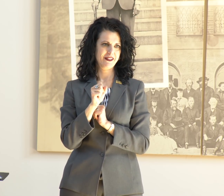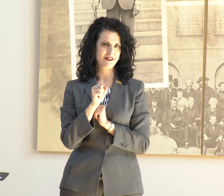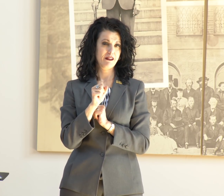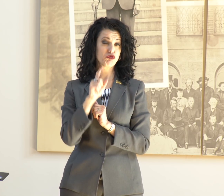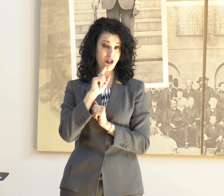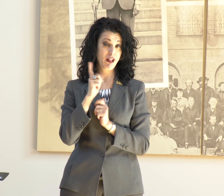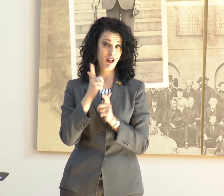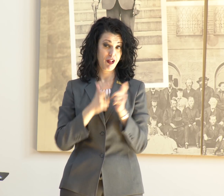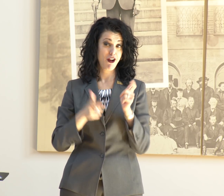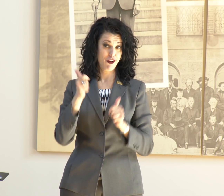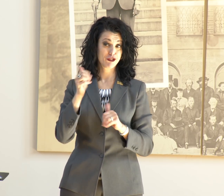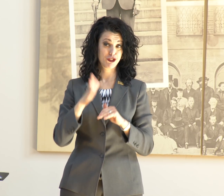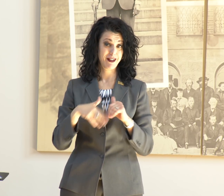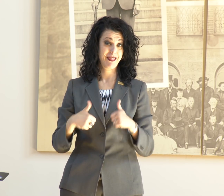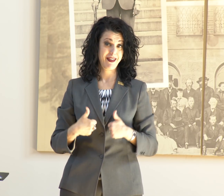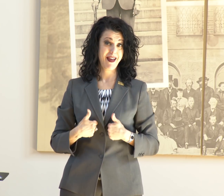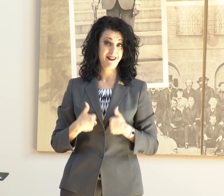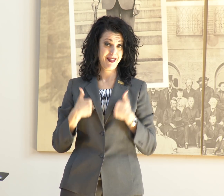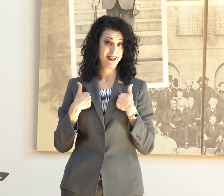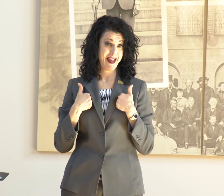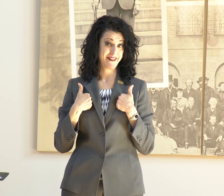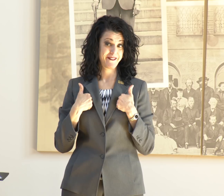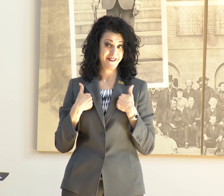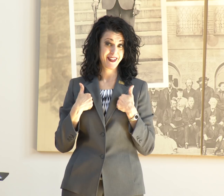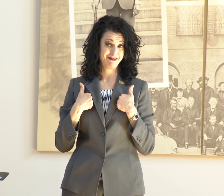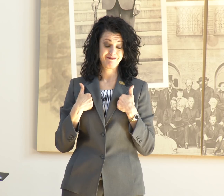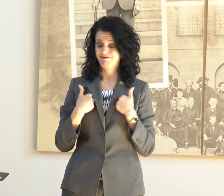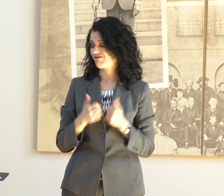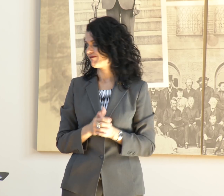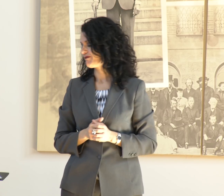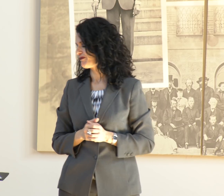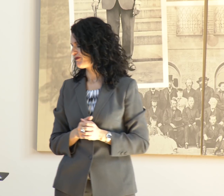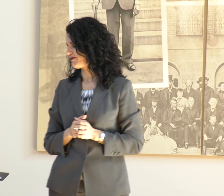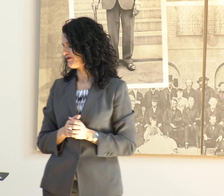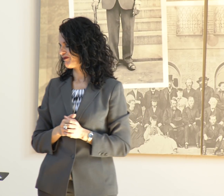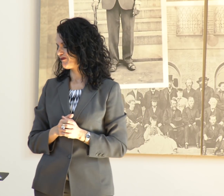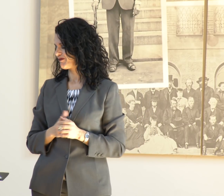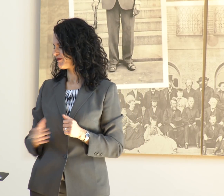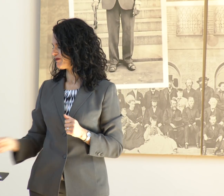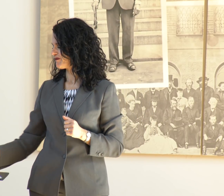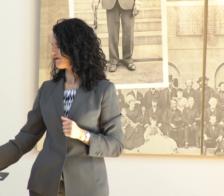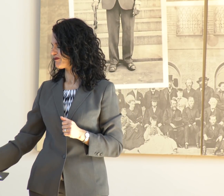what an icon he was, truly larger than life.